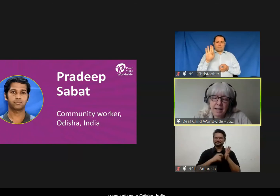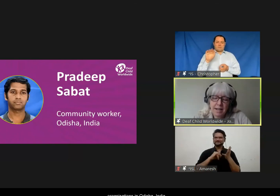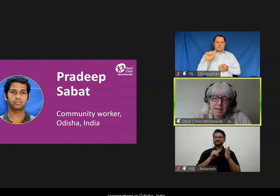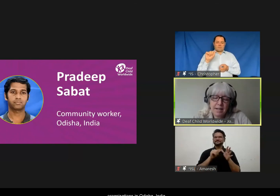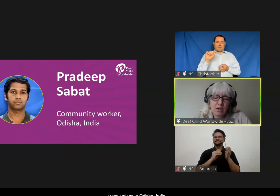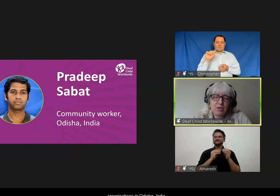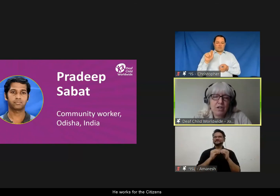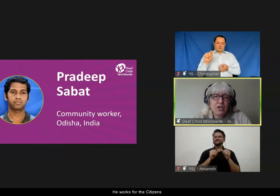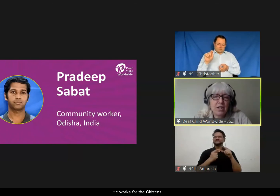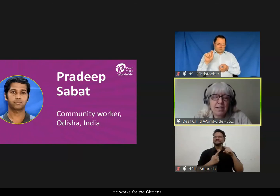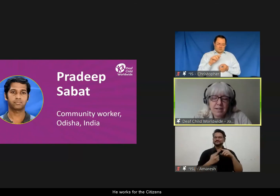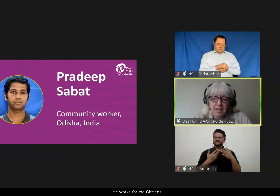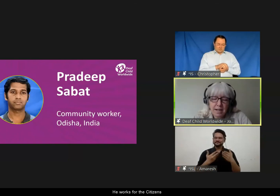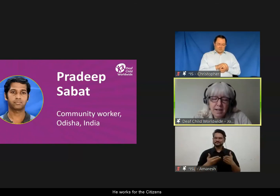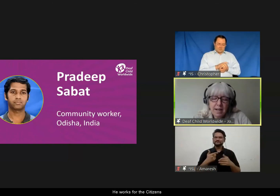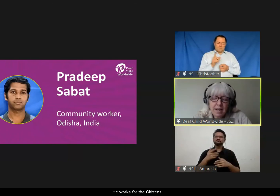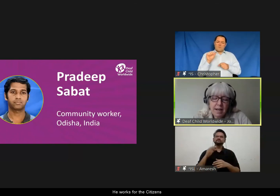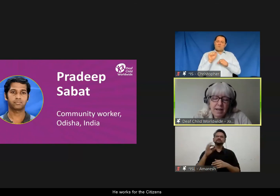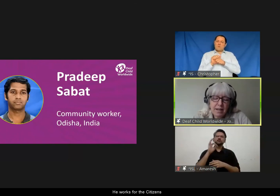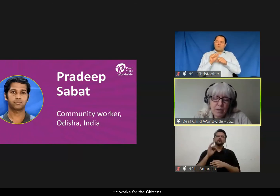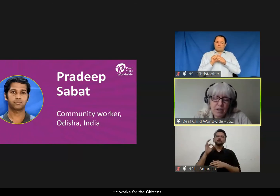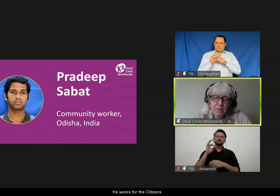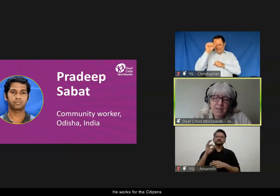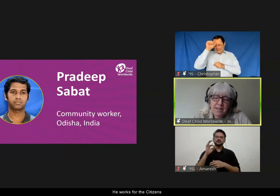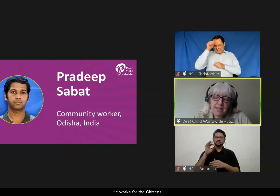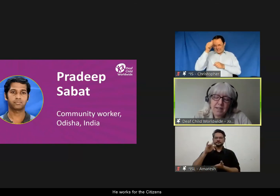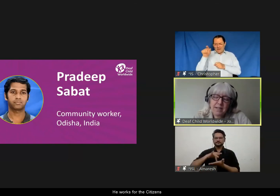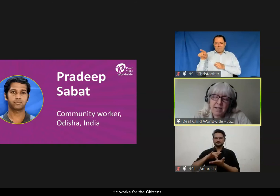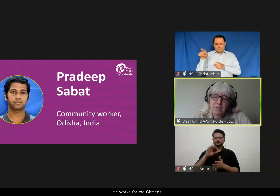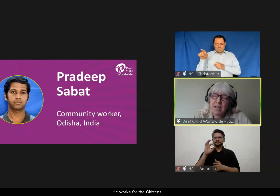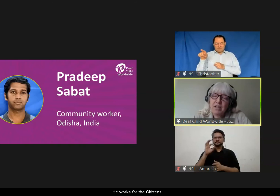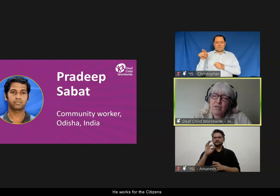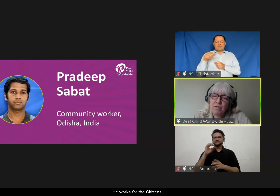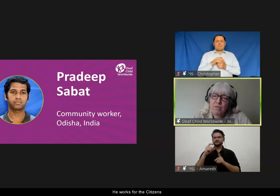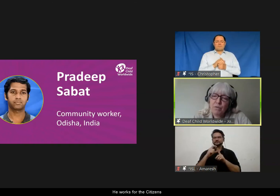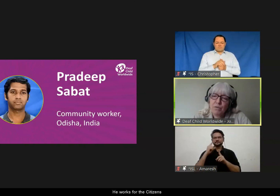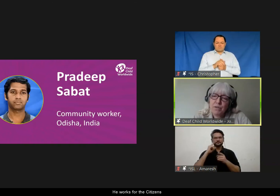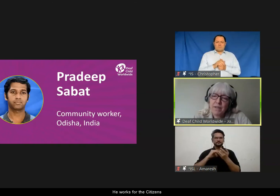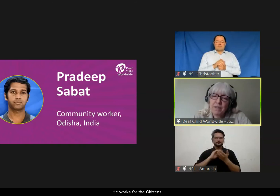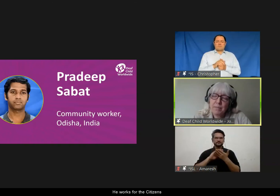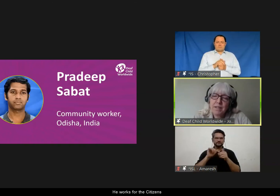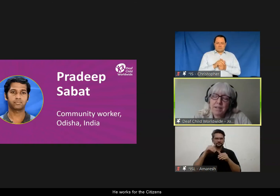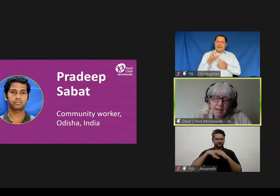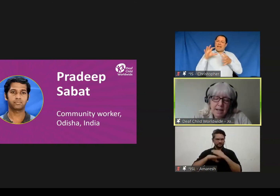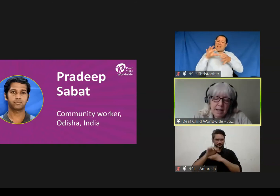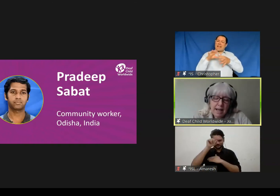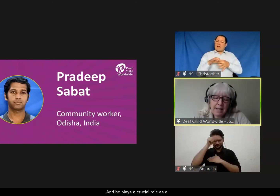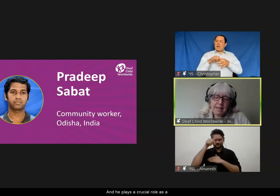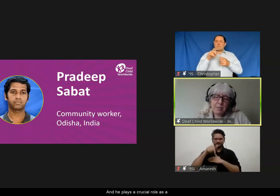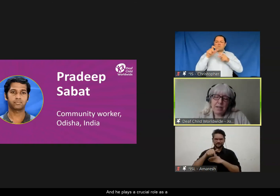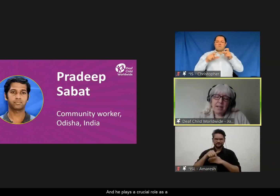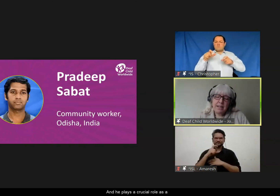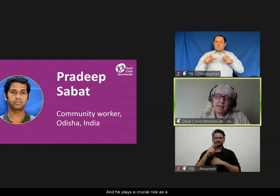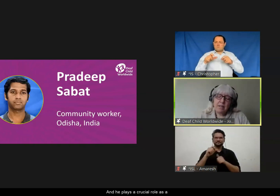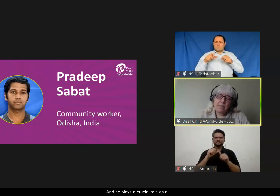organisations in Odisha, India. He works for the Citizens Association for Rural Development, and